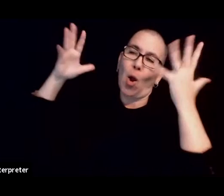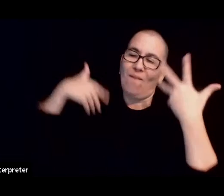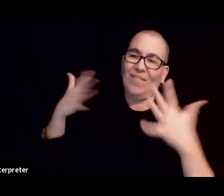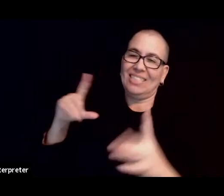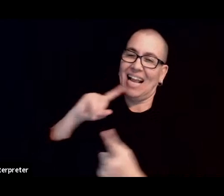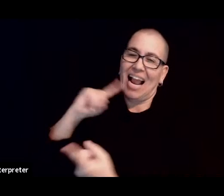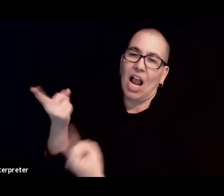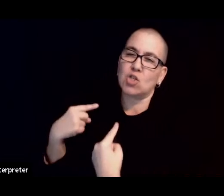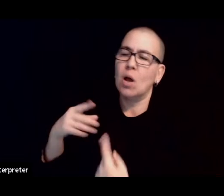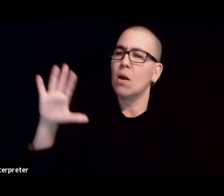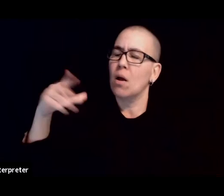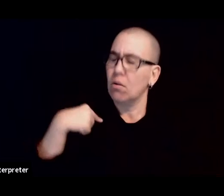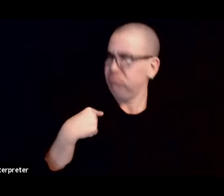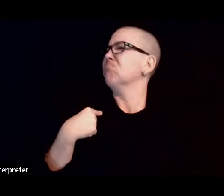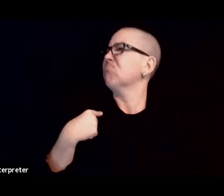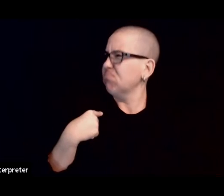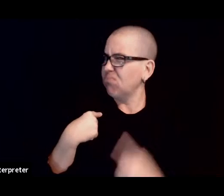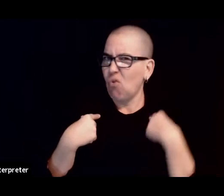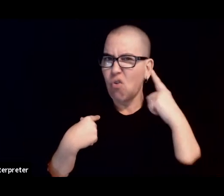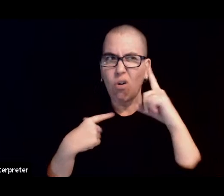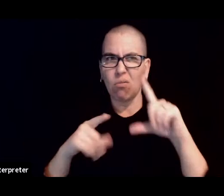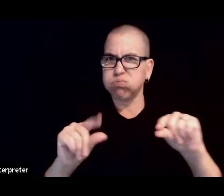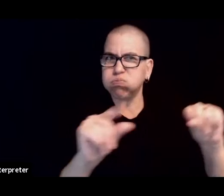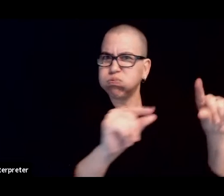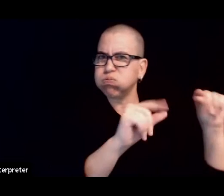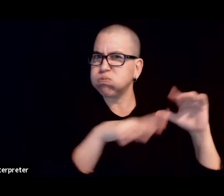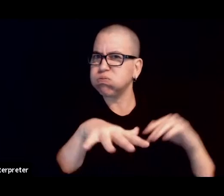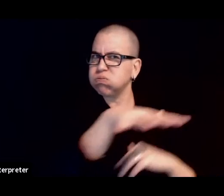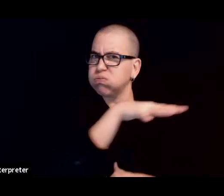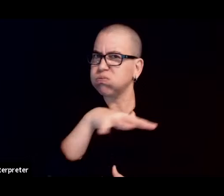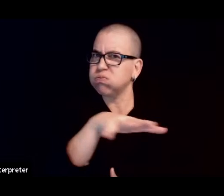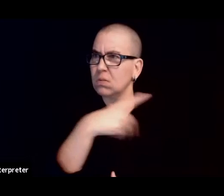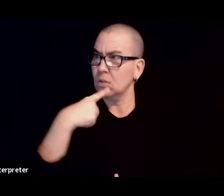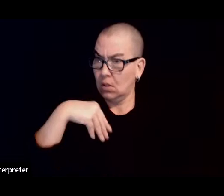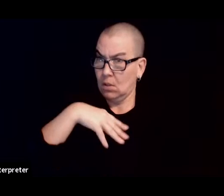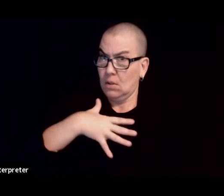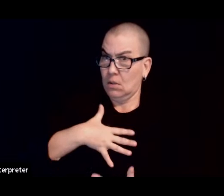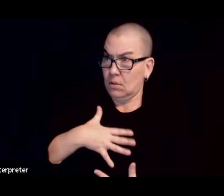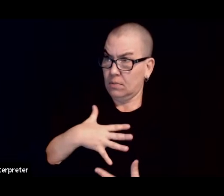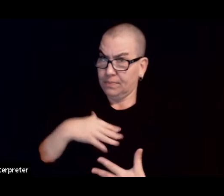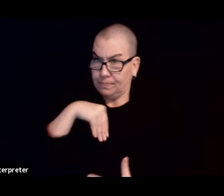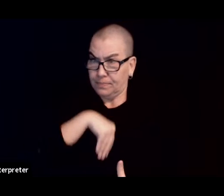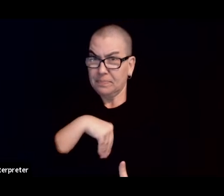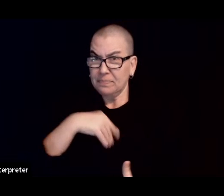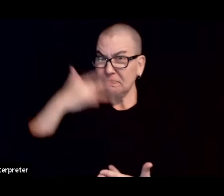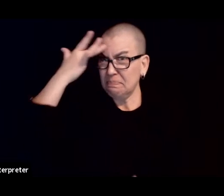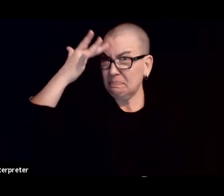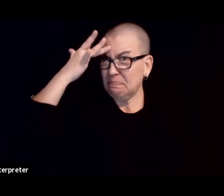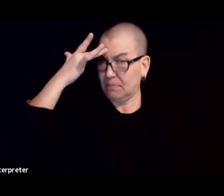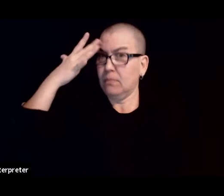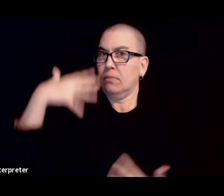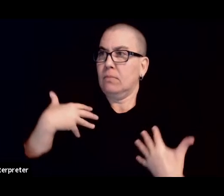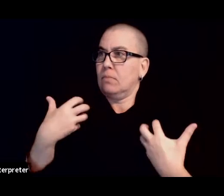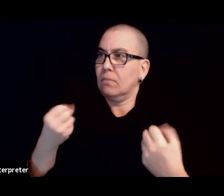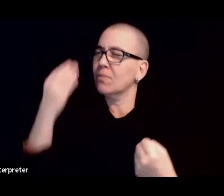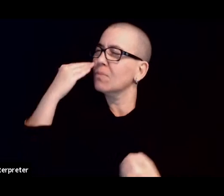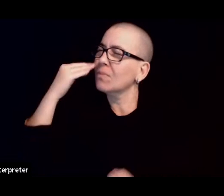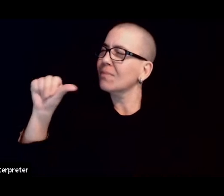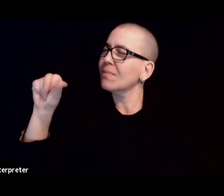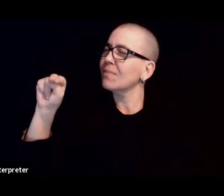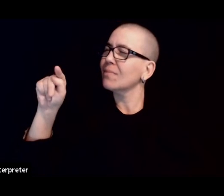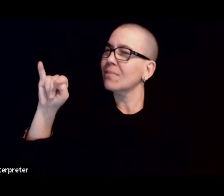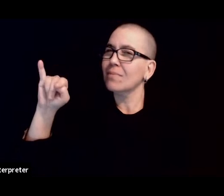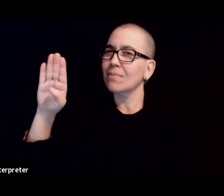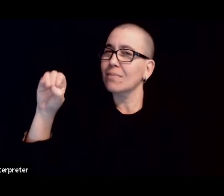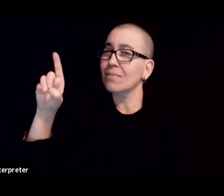if I have antibodies because I've either received the vaccine or have had the disease, had the